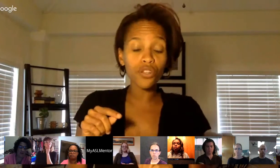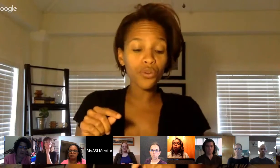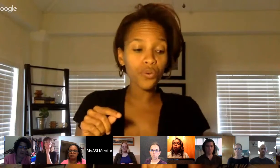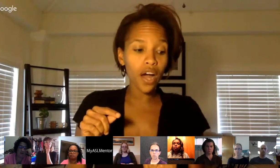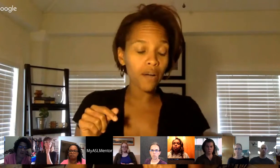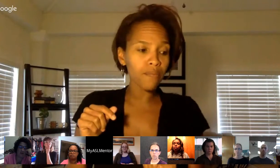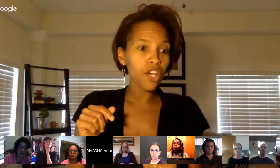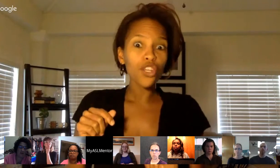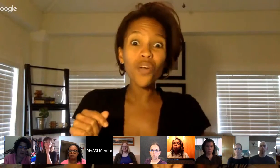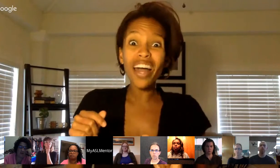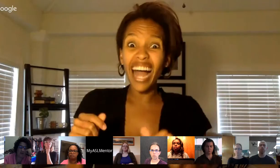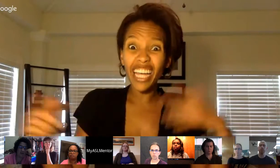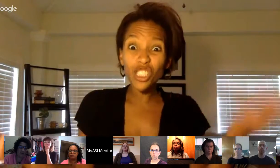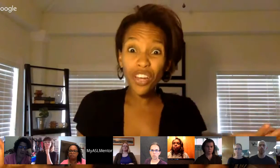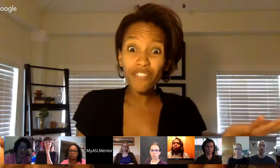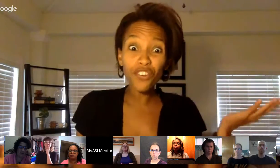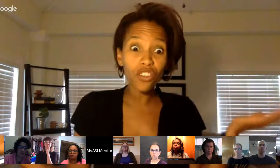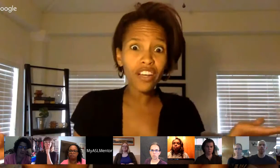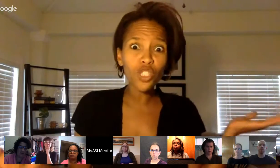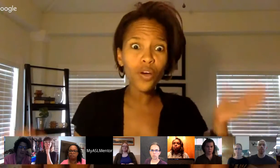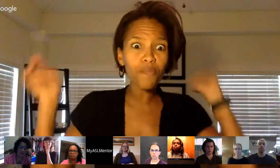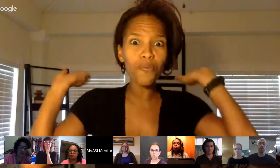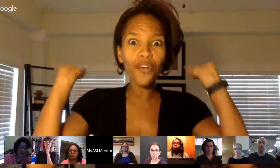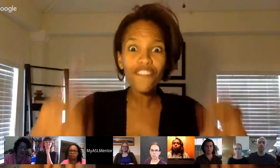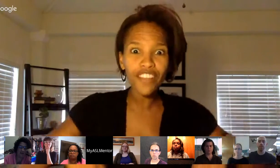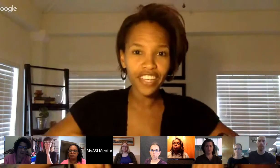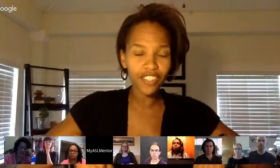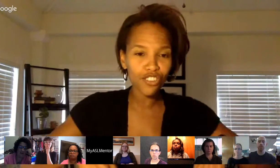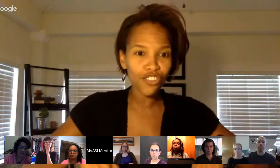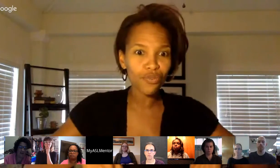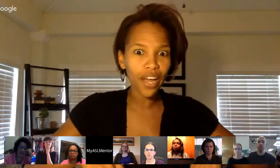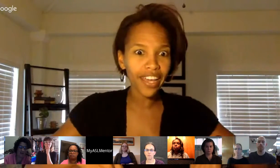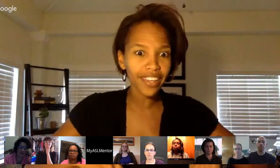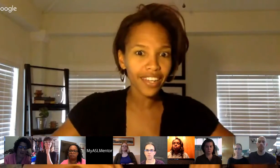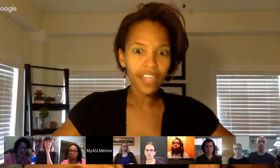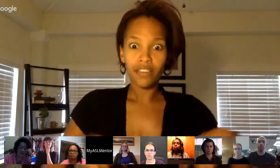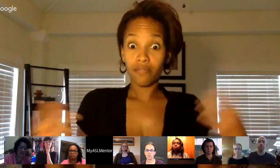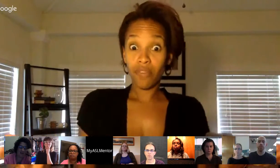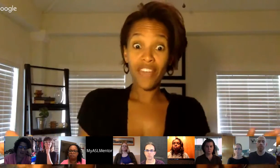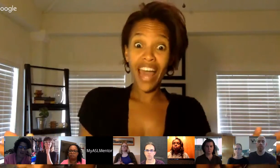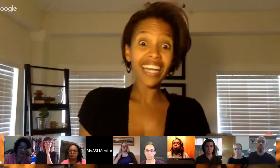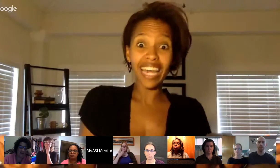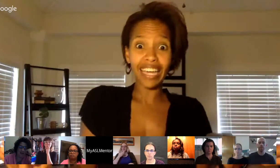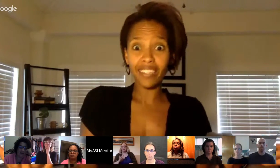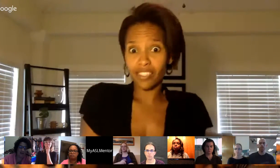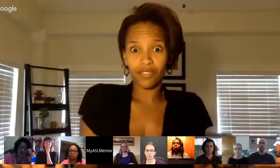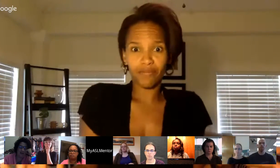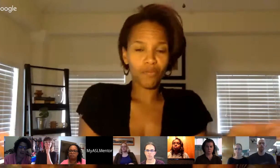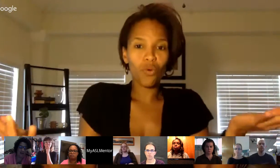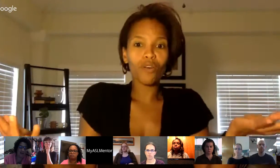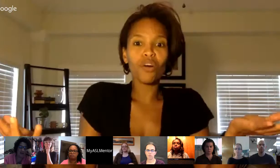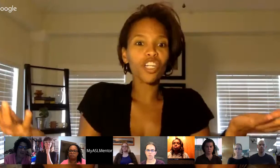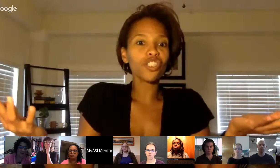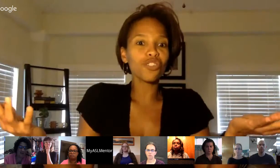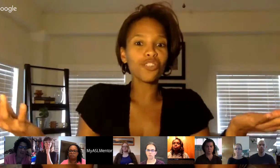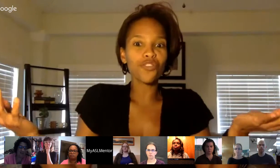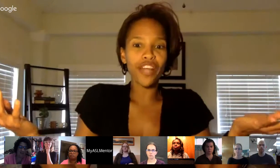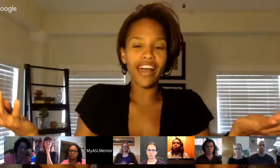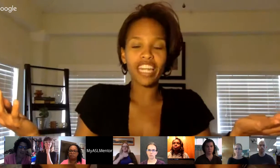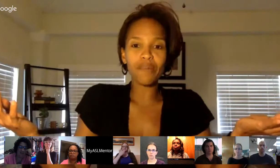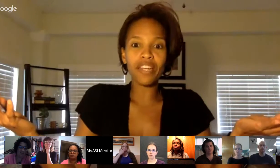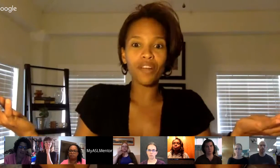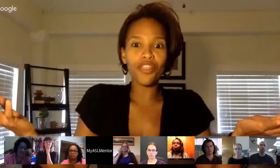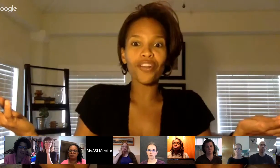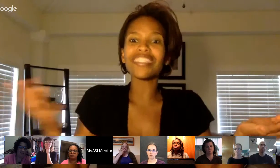able to, you got ice cream for lunch, what a privilege, right? In that case, what could you use